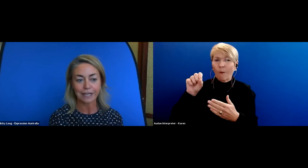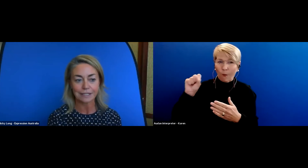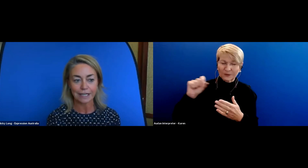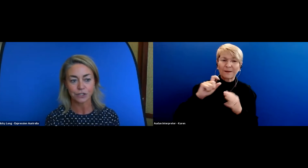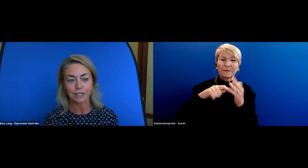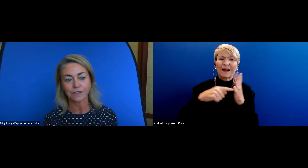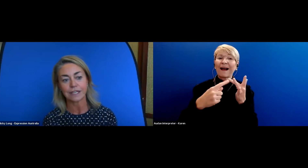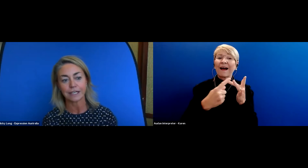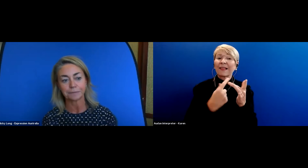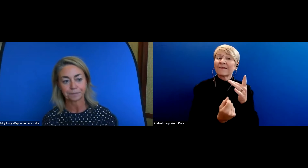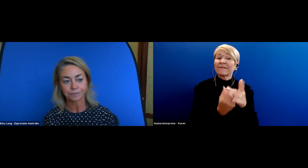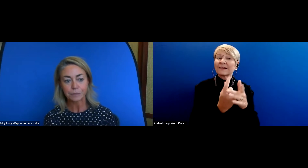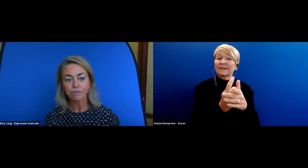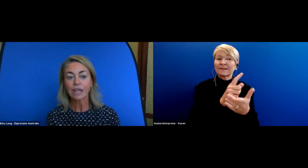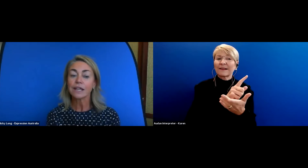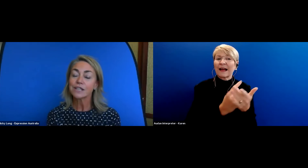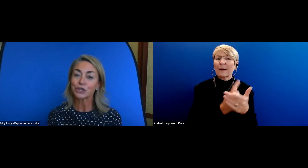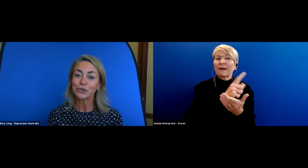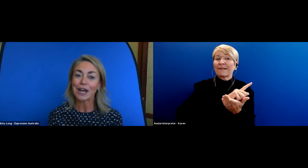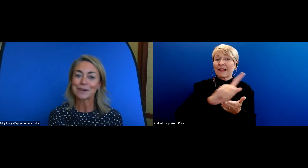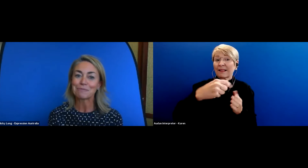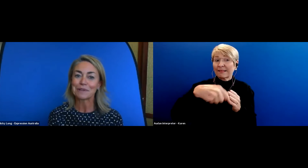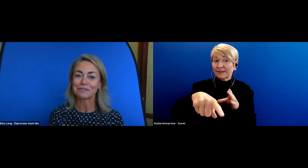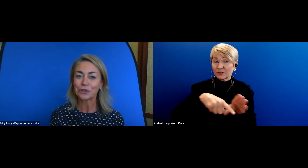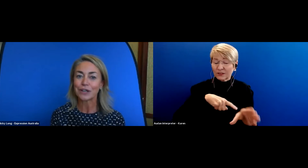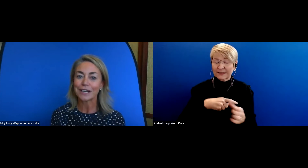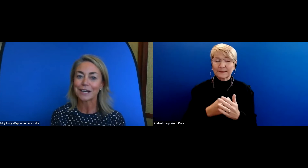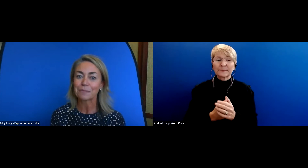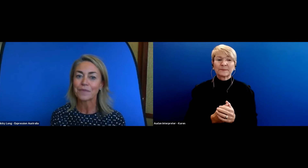we've got planned later in the year. So